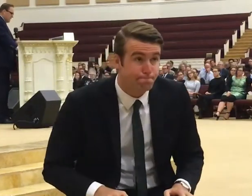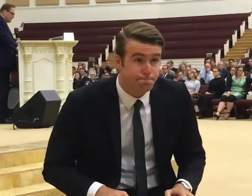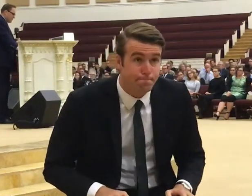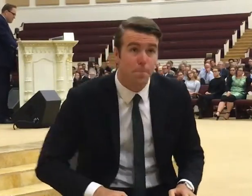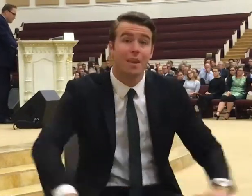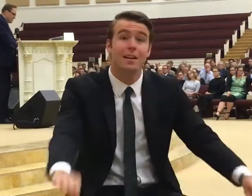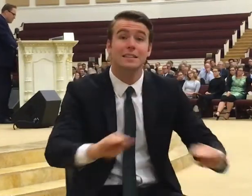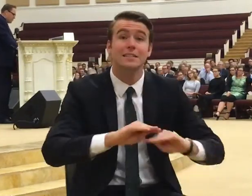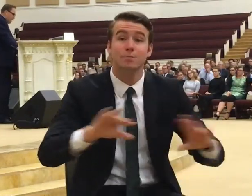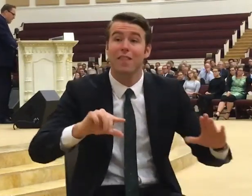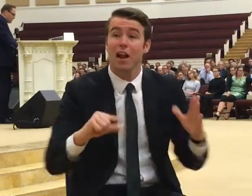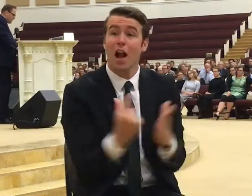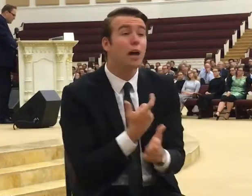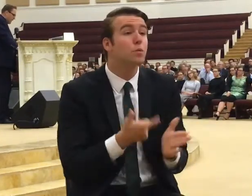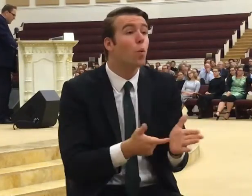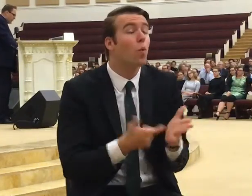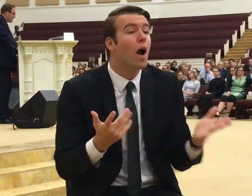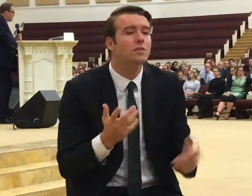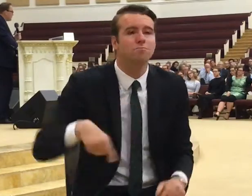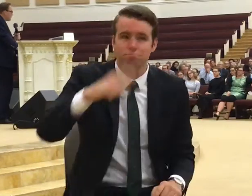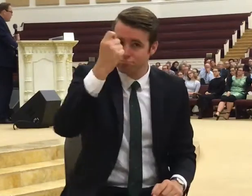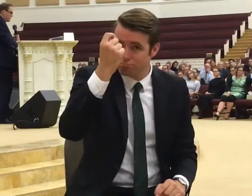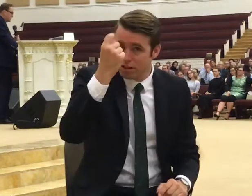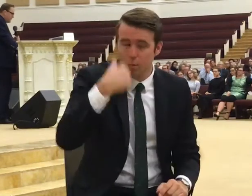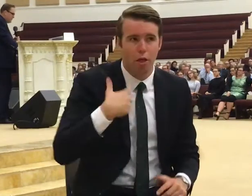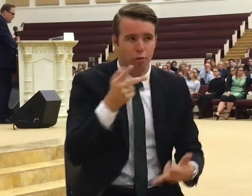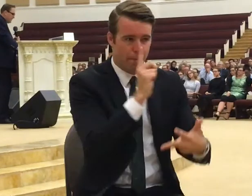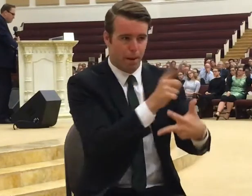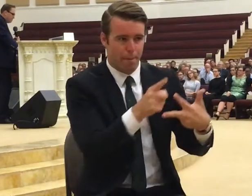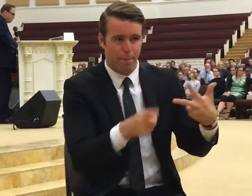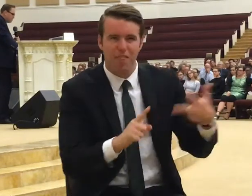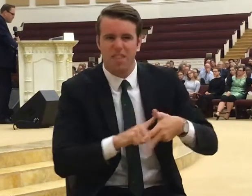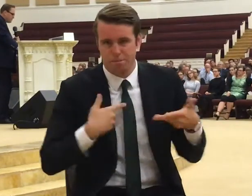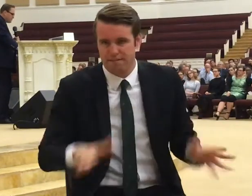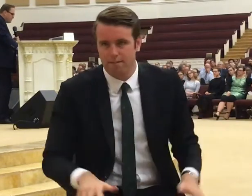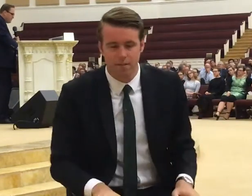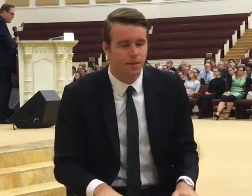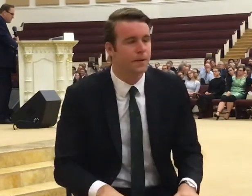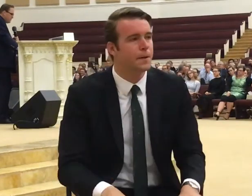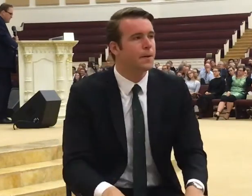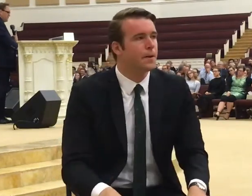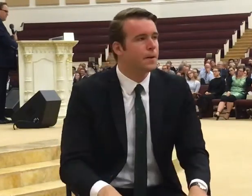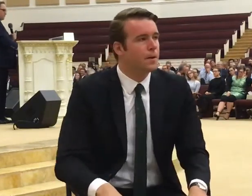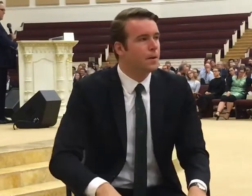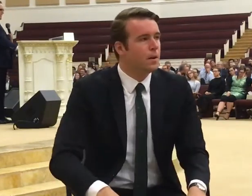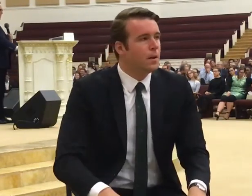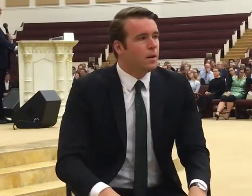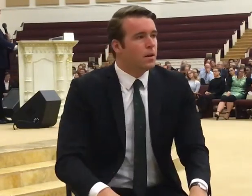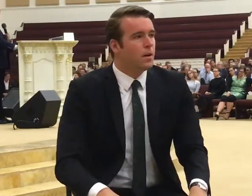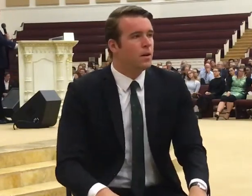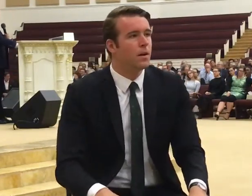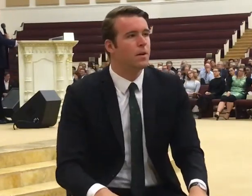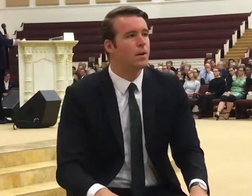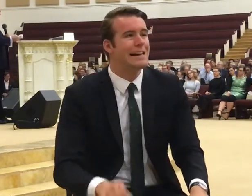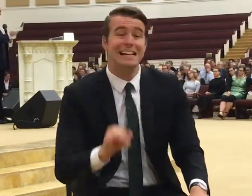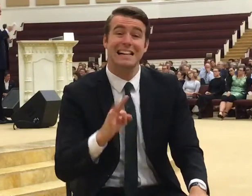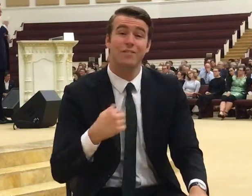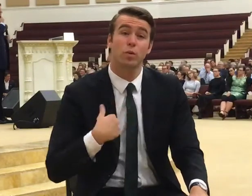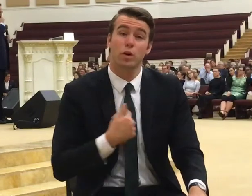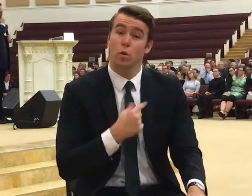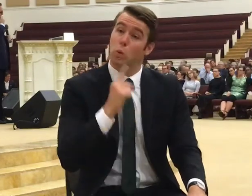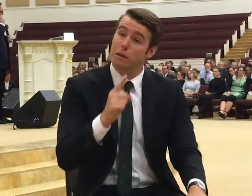Spreading the gospel message requires understanding. I'm going to give you 3 points and I'll be done. If we're really going to get